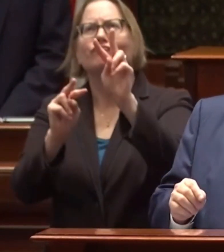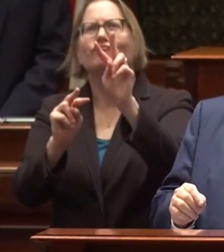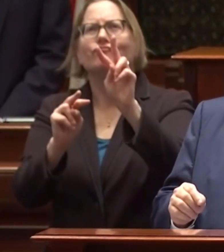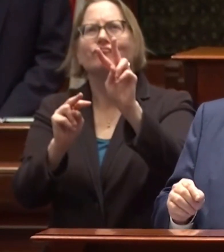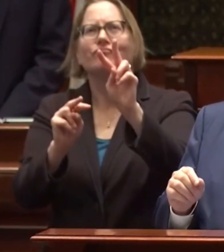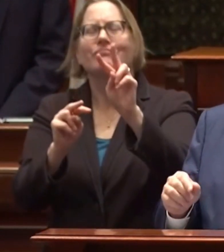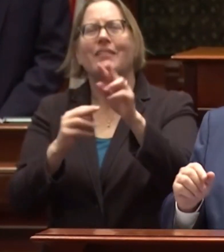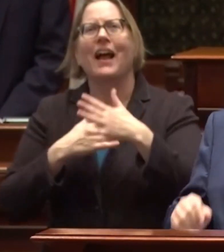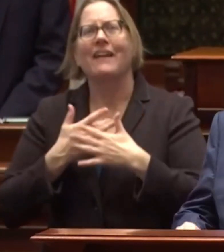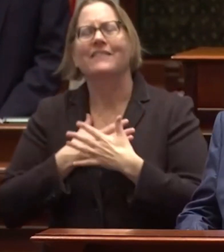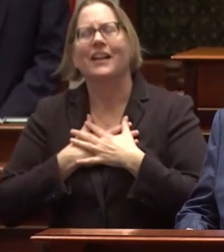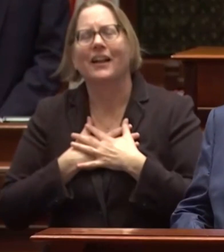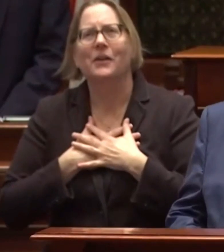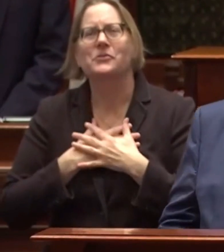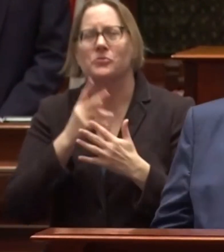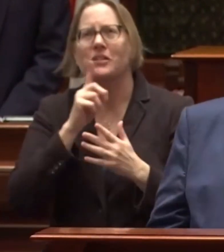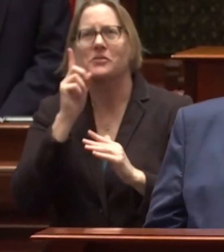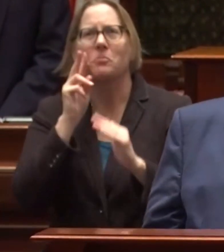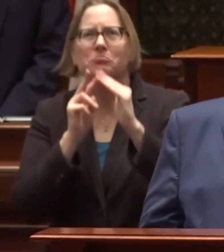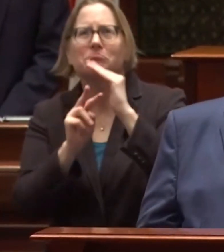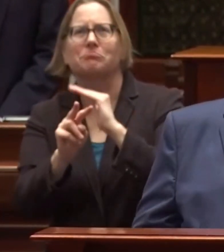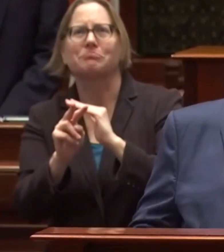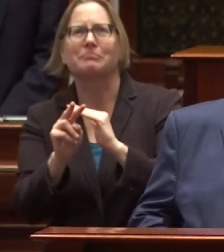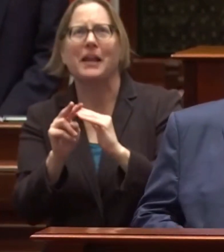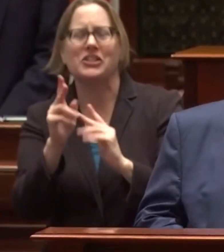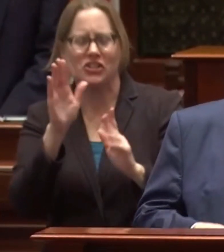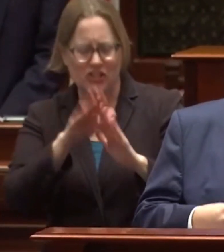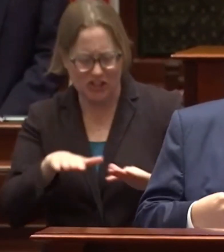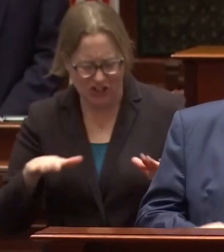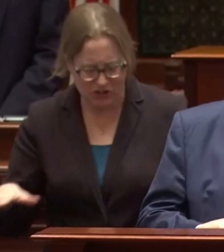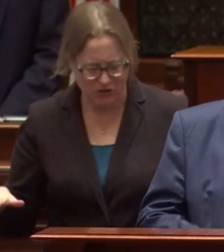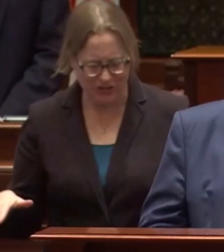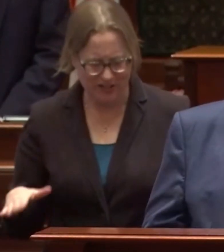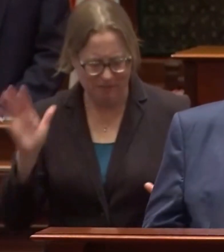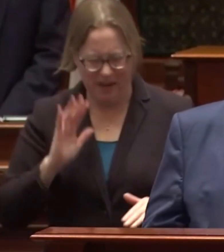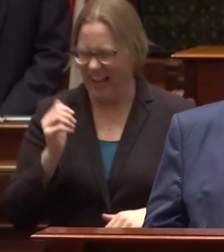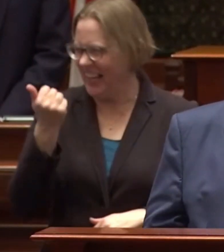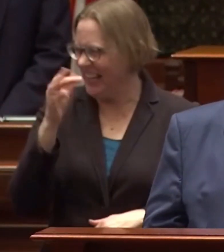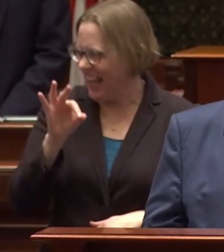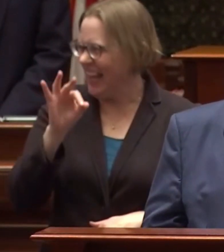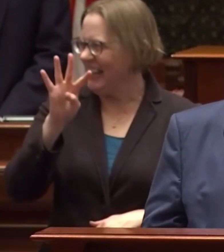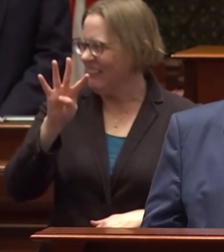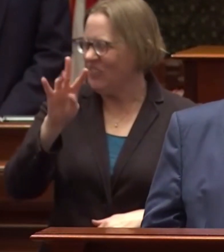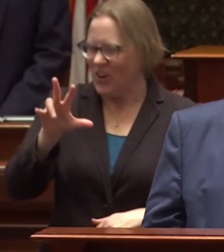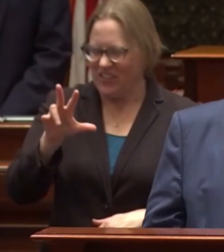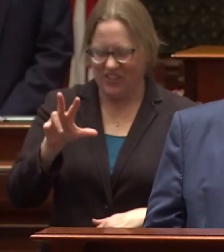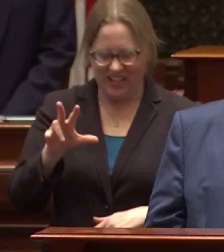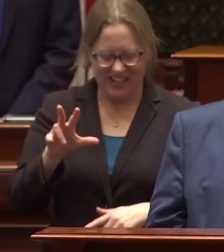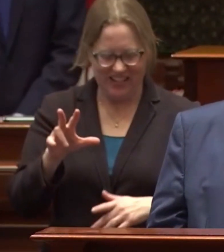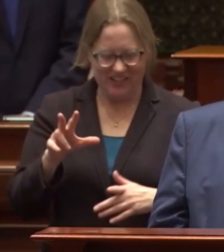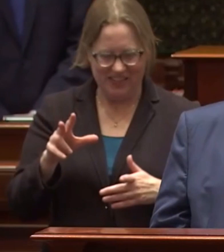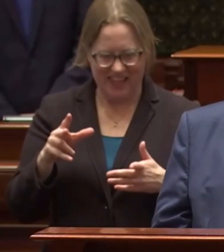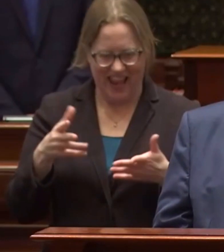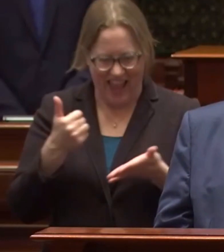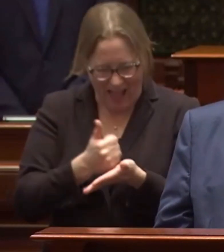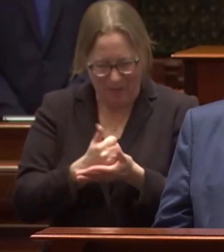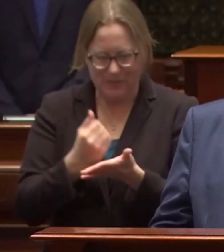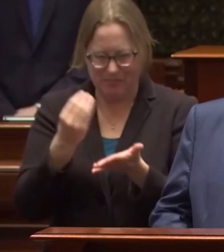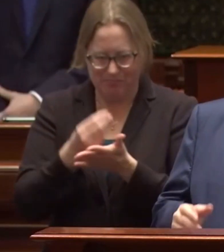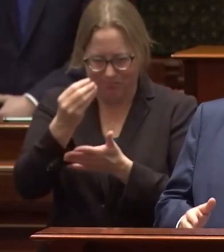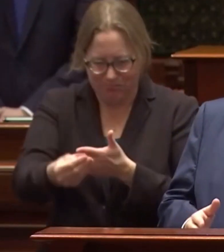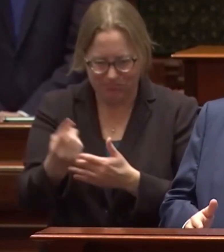was children who came to the rescue in 1943 to enable the acquisition of one of Illinois' true